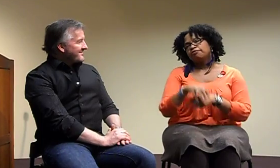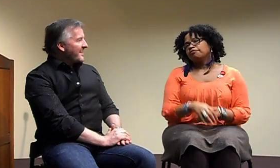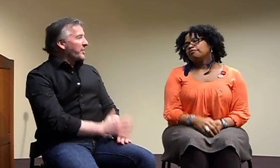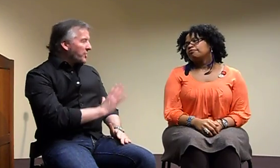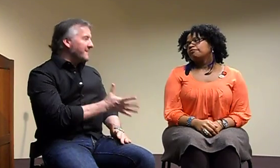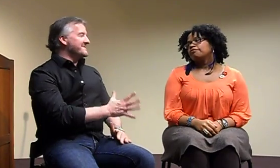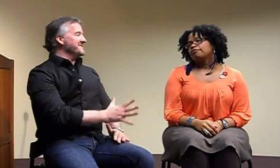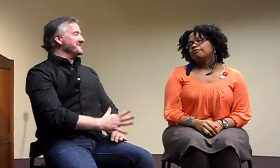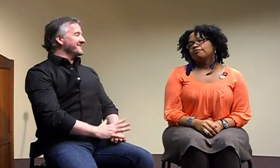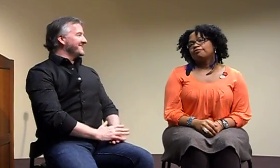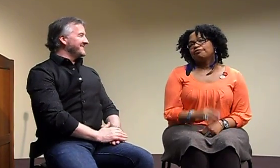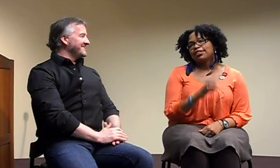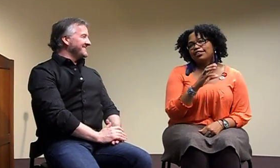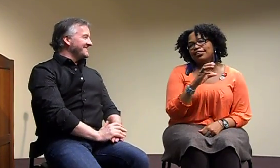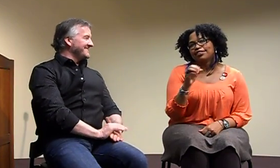And I kind of did.